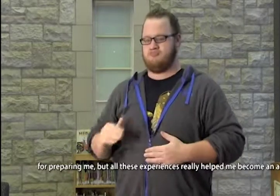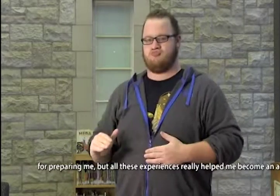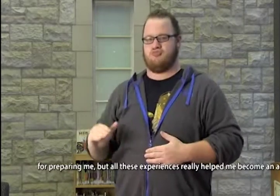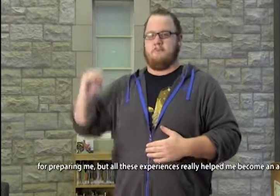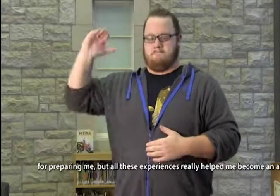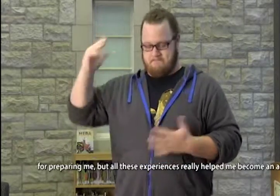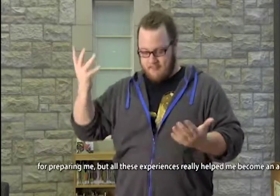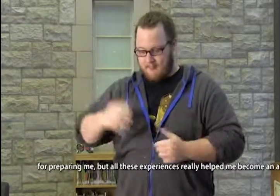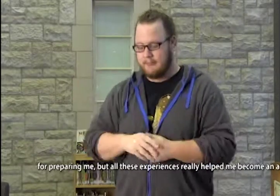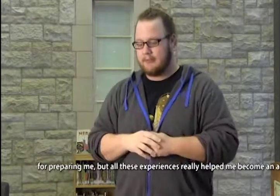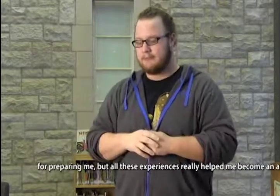become an adult.